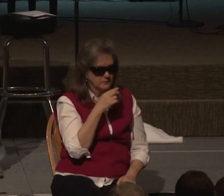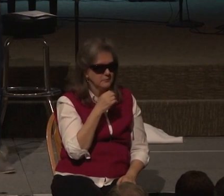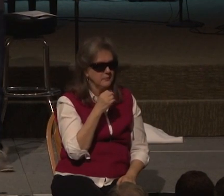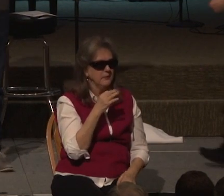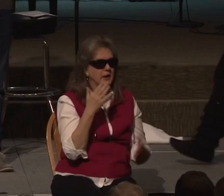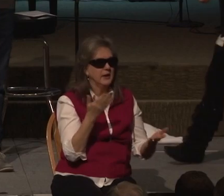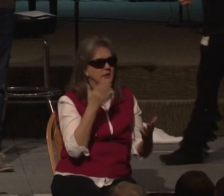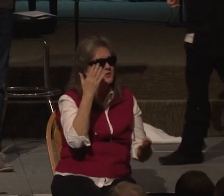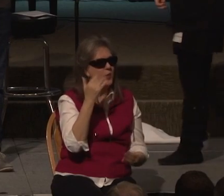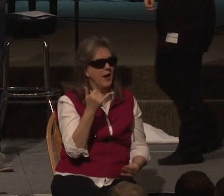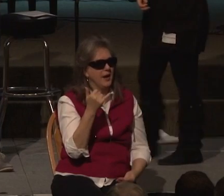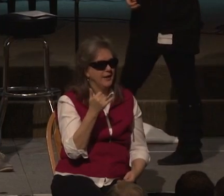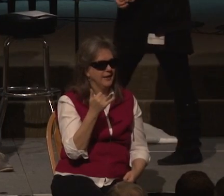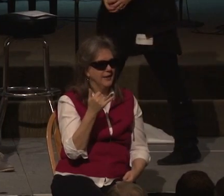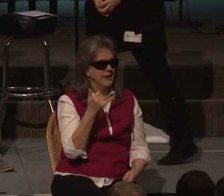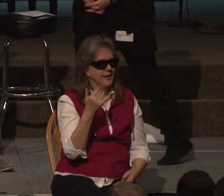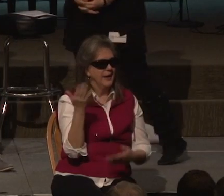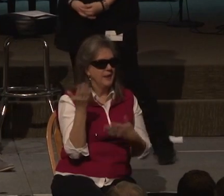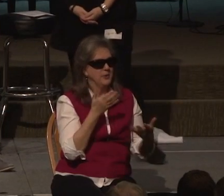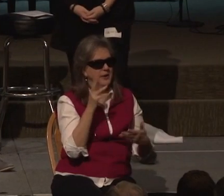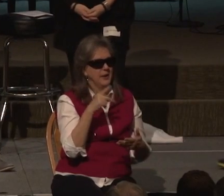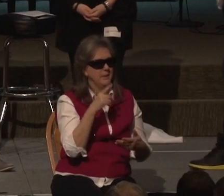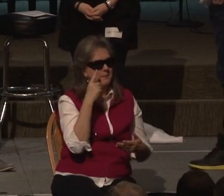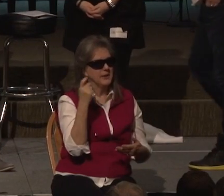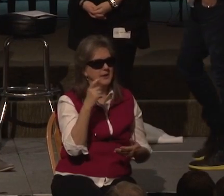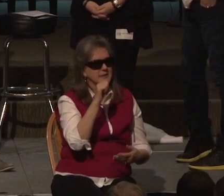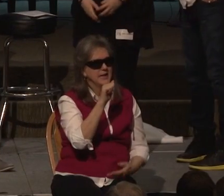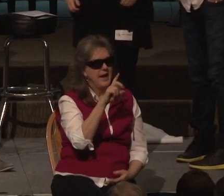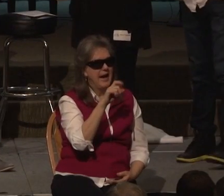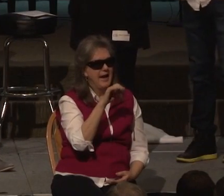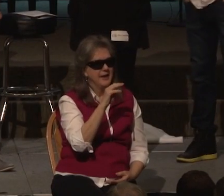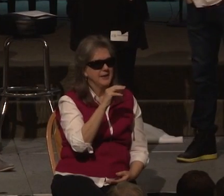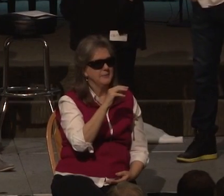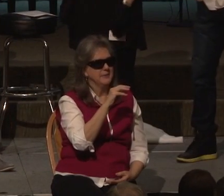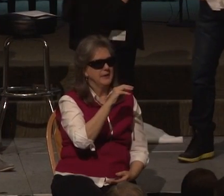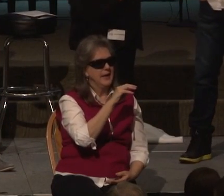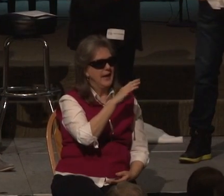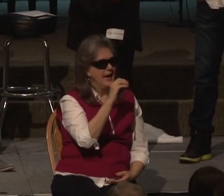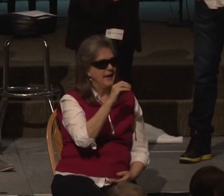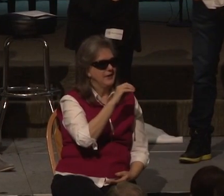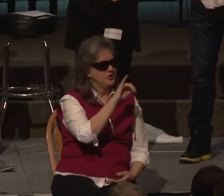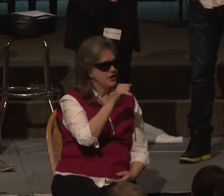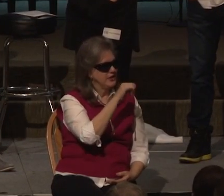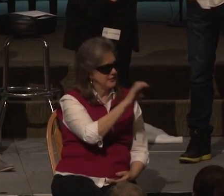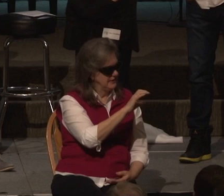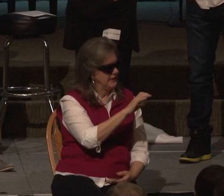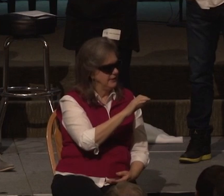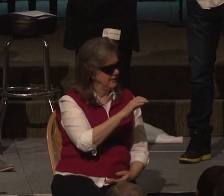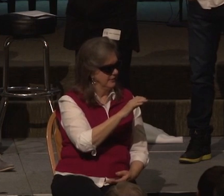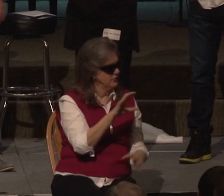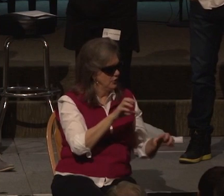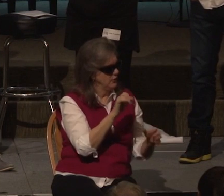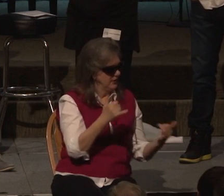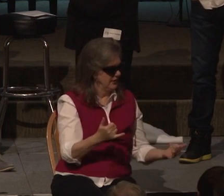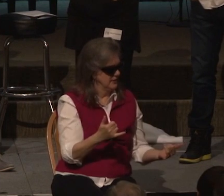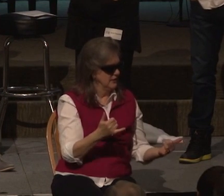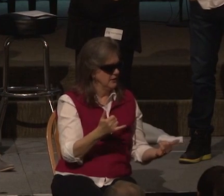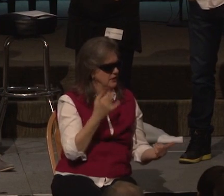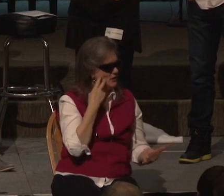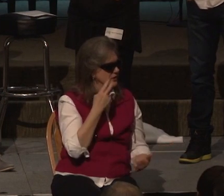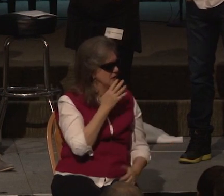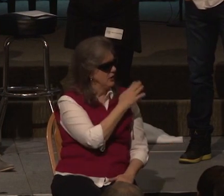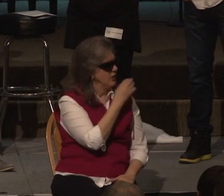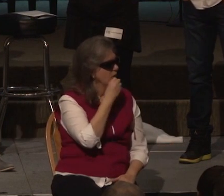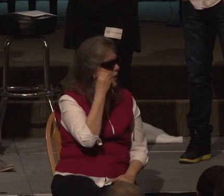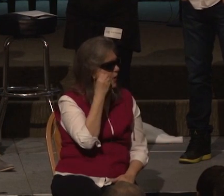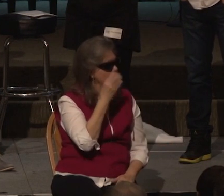But here's why I'm bringing them up here. It's because Adam and JC have embodied what it means to just open up your home. To see your home and